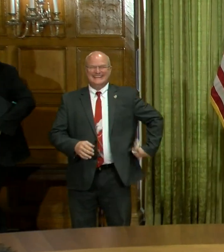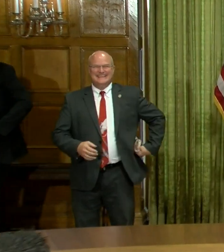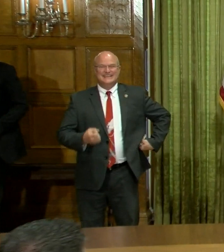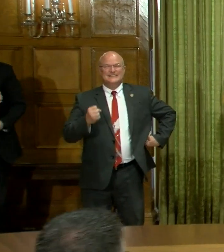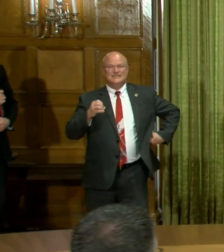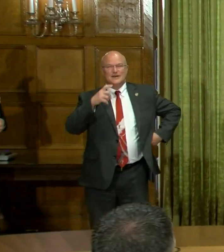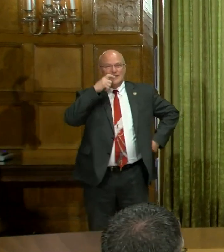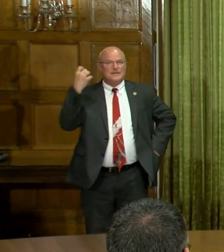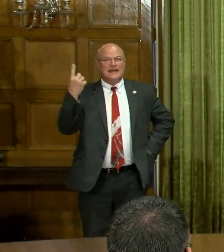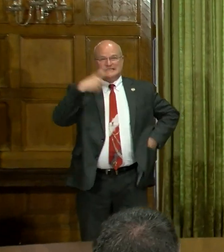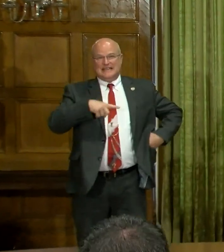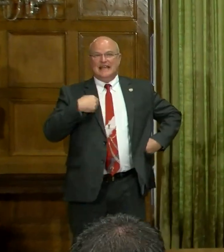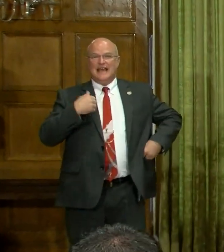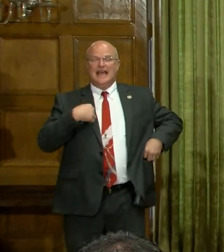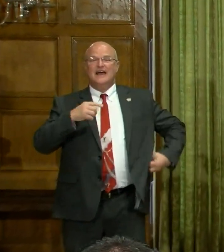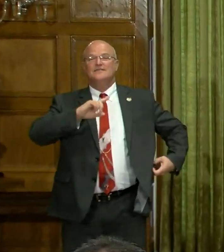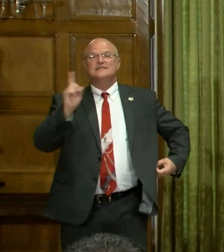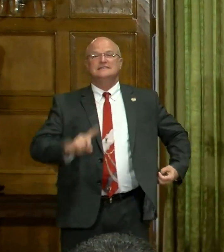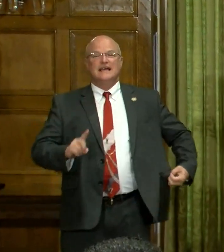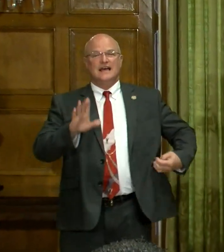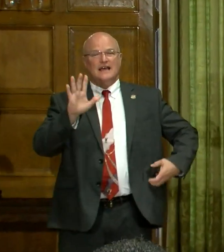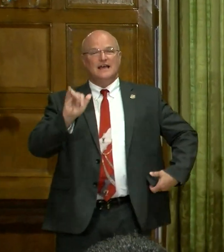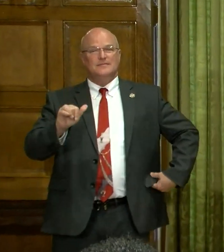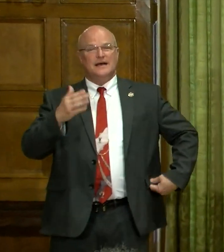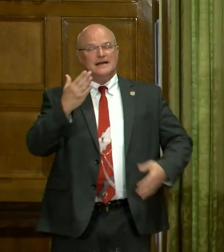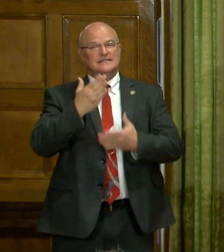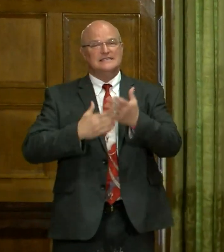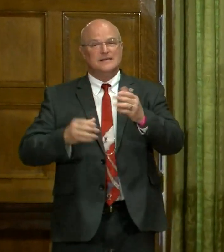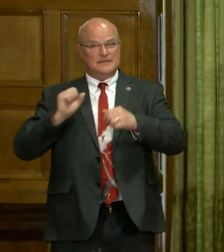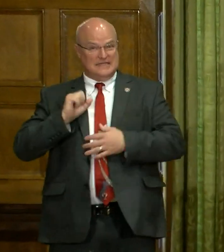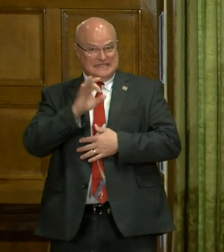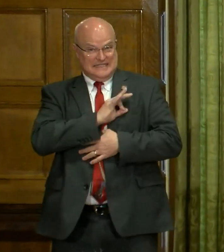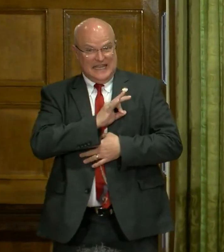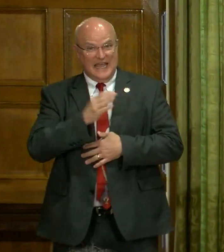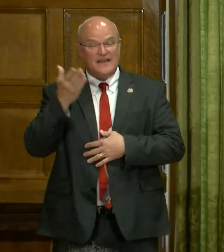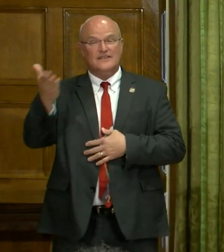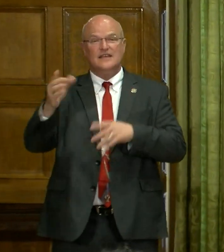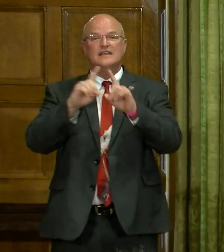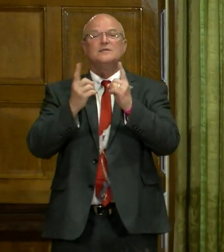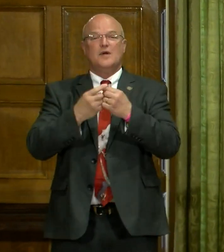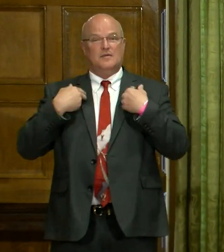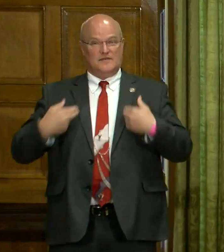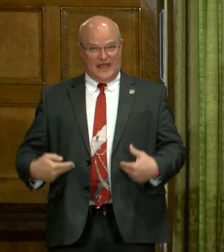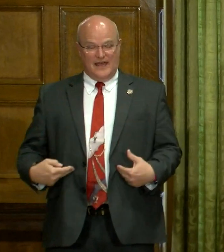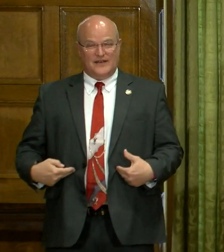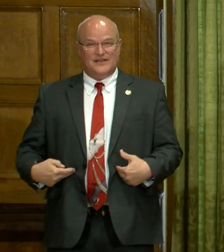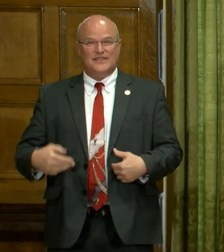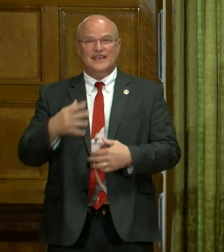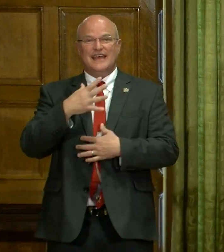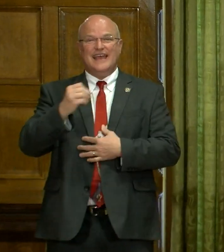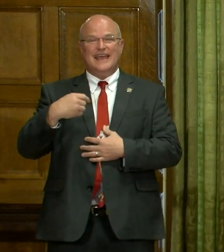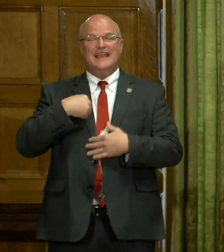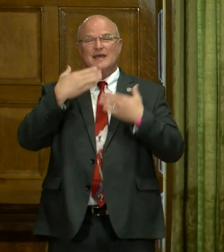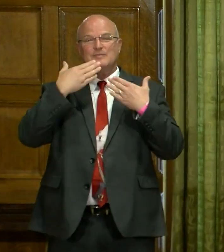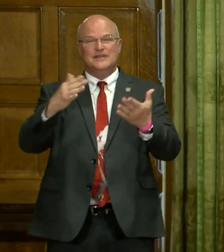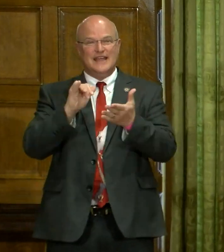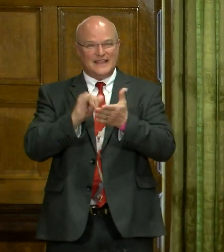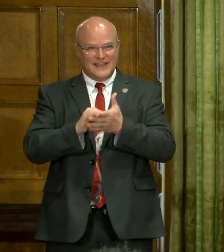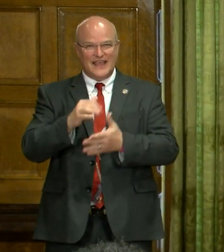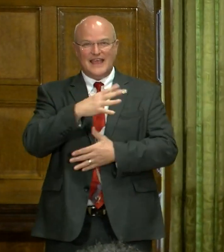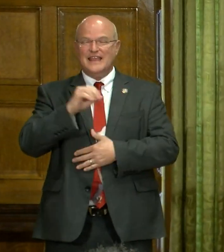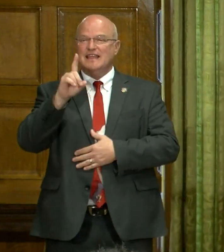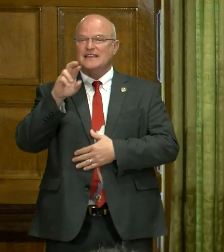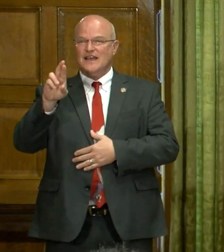So the mask today that I'm wearing was designed by some of the staff at the Department of Health, and I appreciate that,